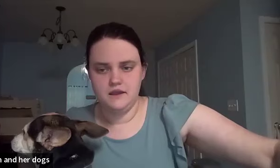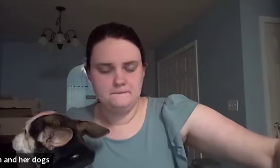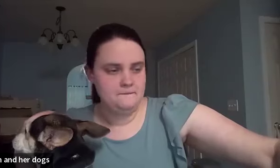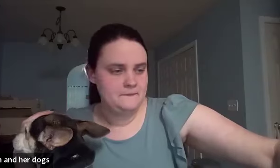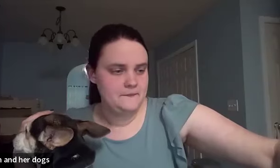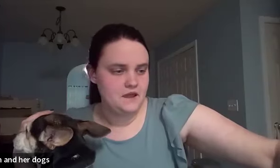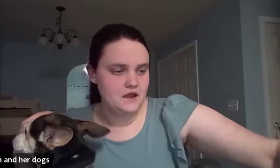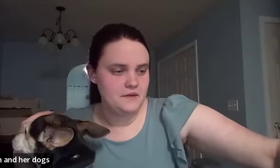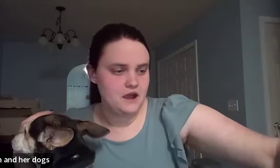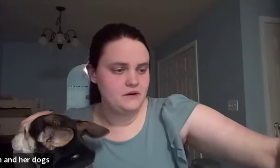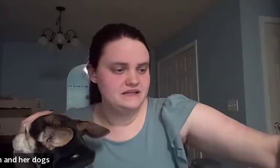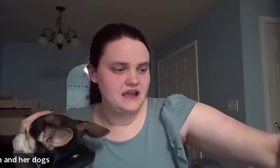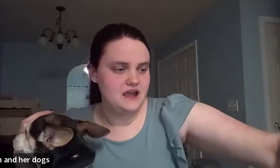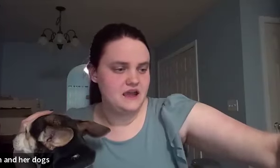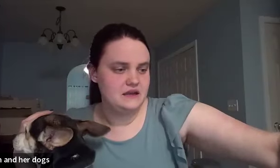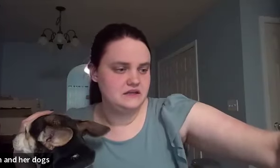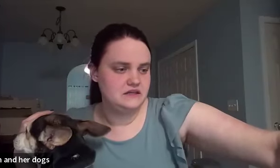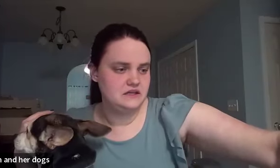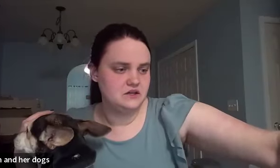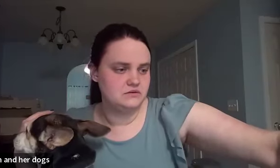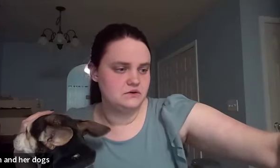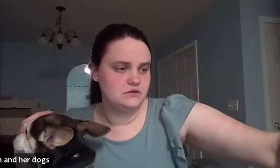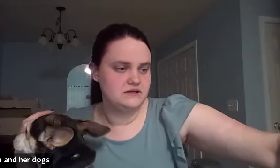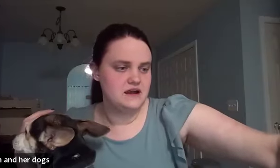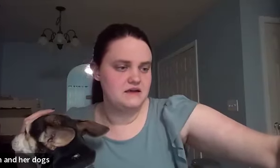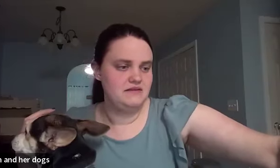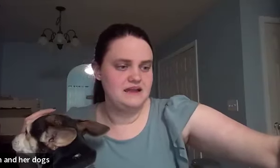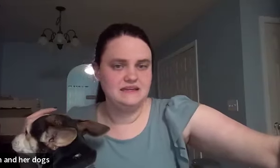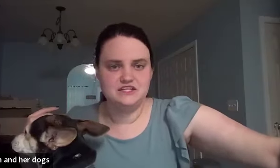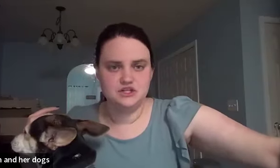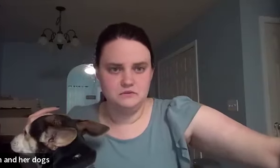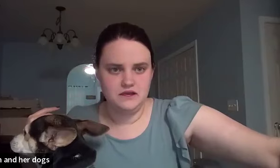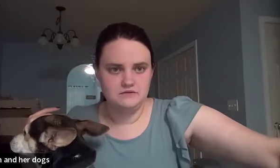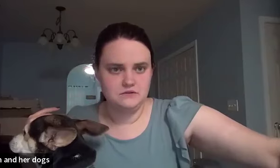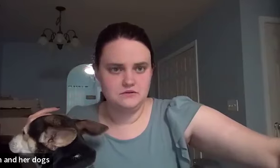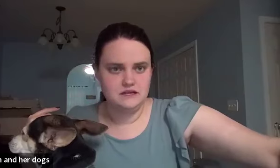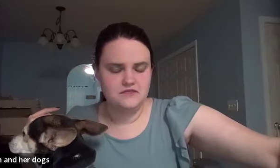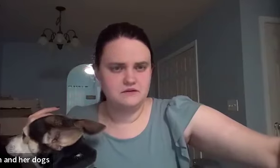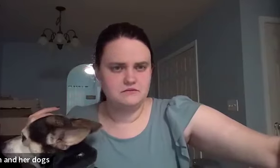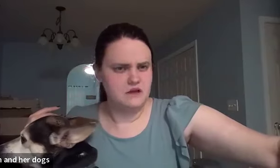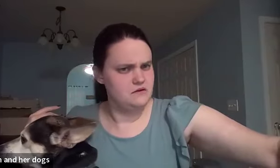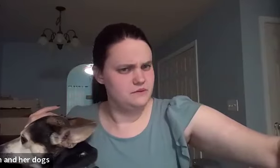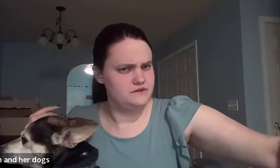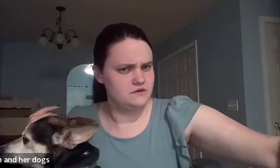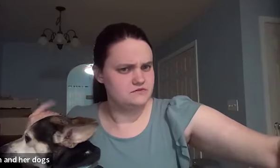Okay. I wanted to add here real quick, like and don't like real quick. I don't think we've done those,